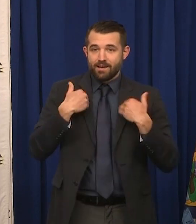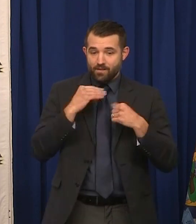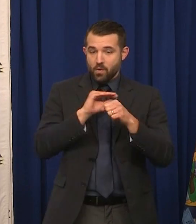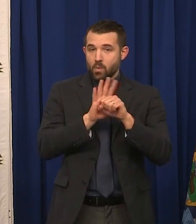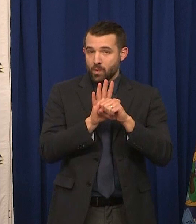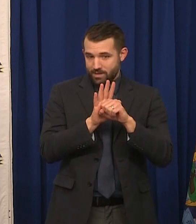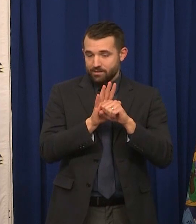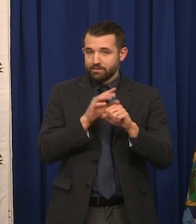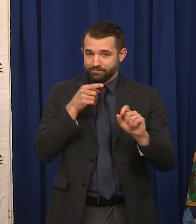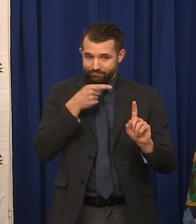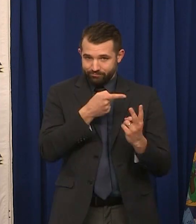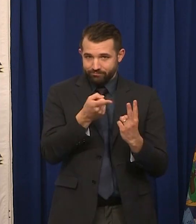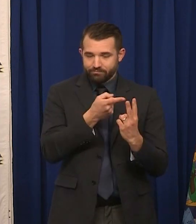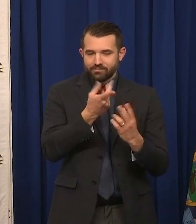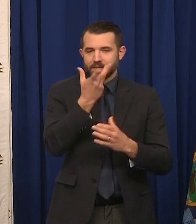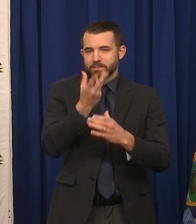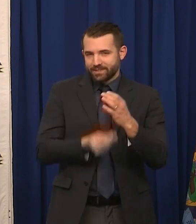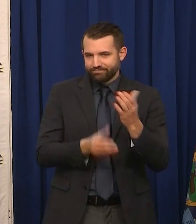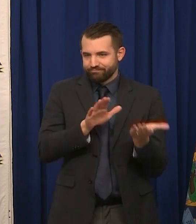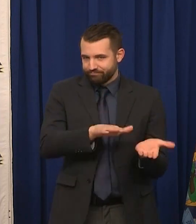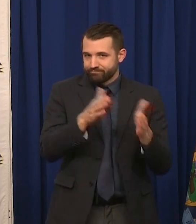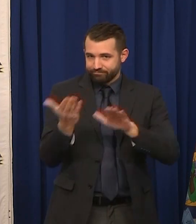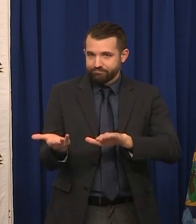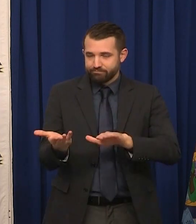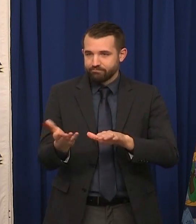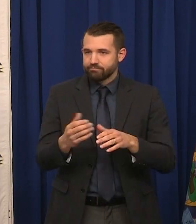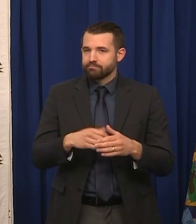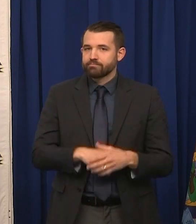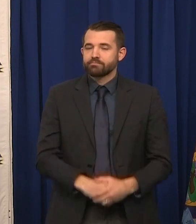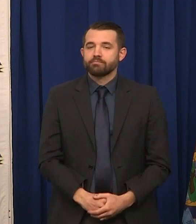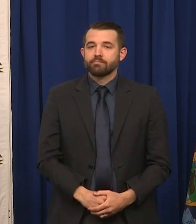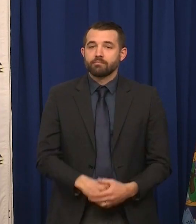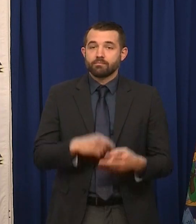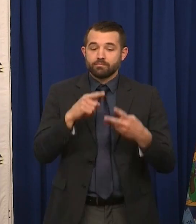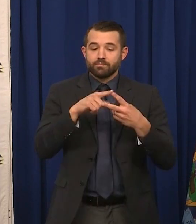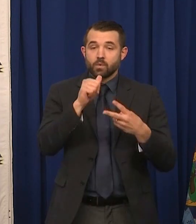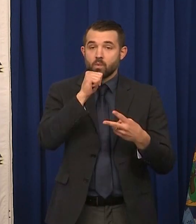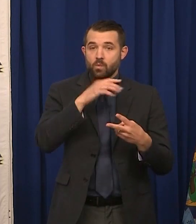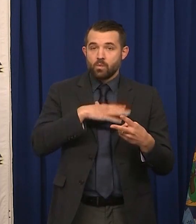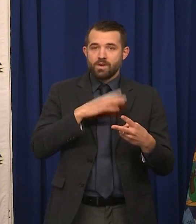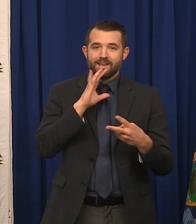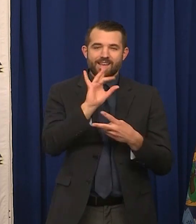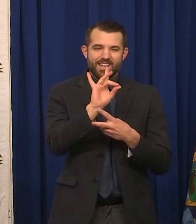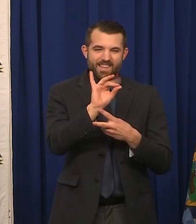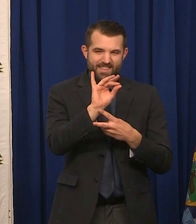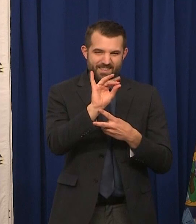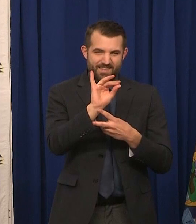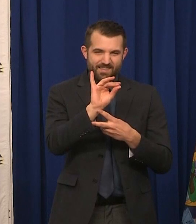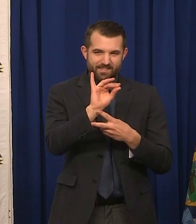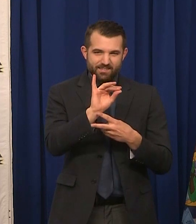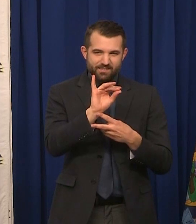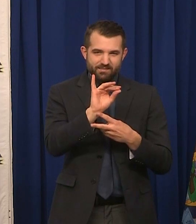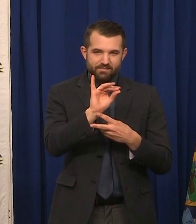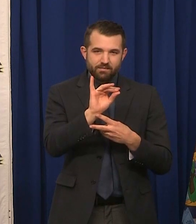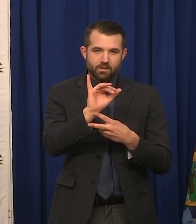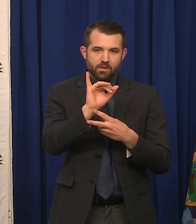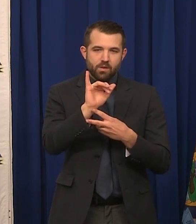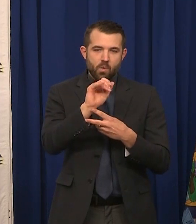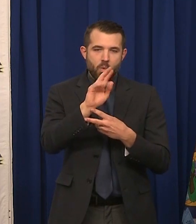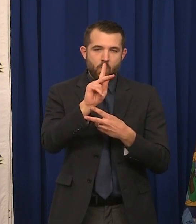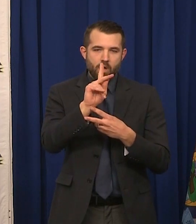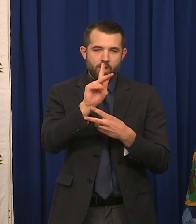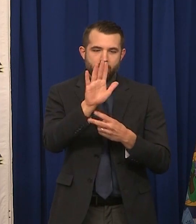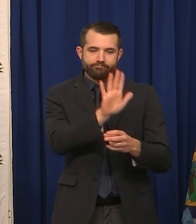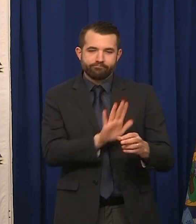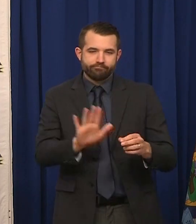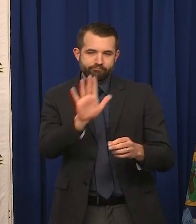passed away. One was a woman in her 80s from York County, and another was also a woman